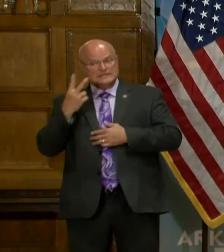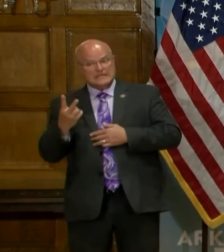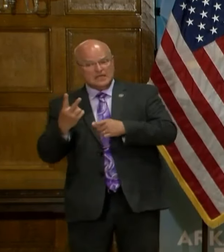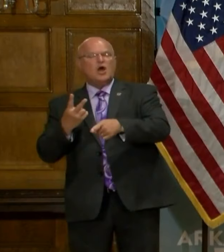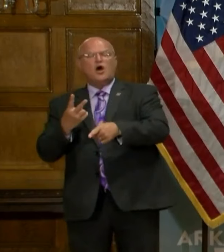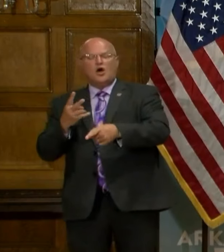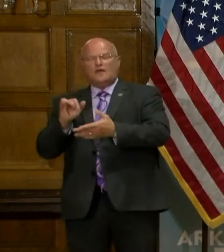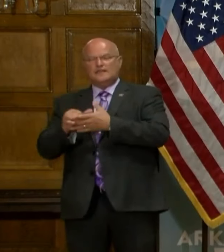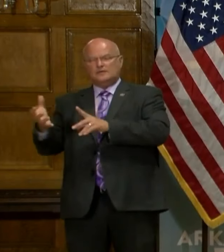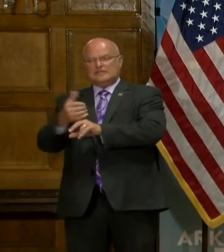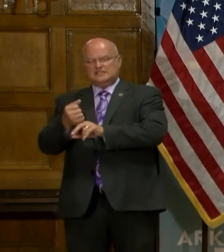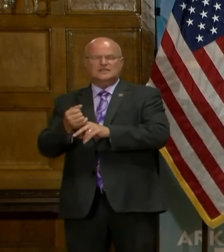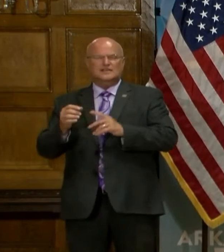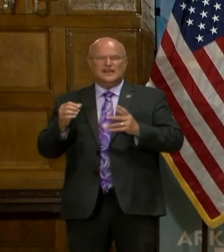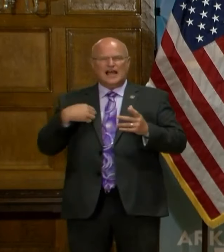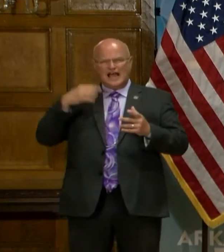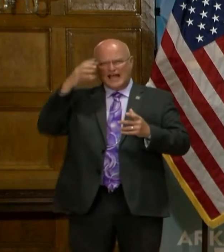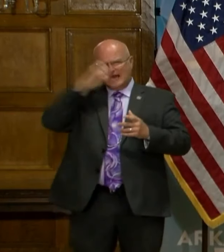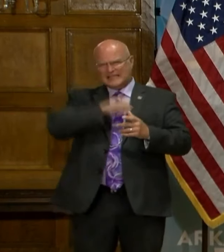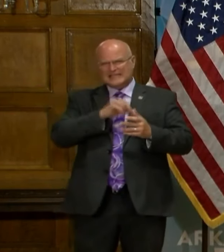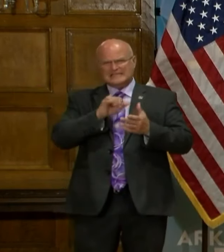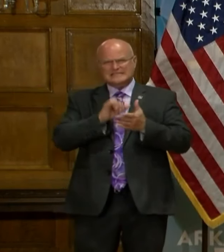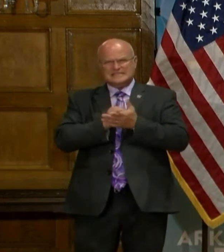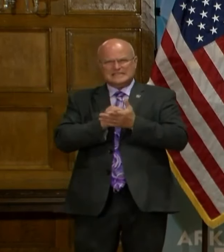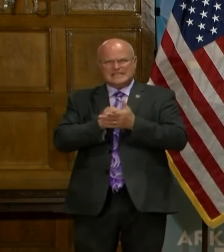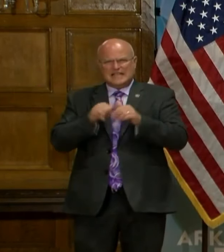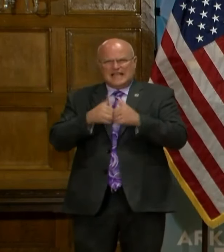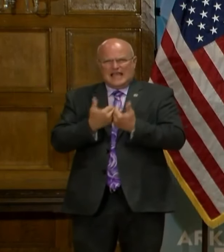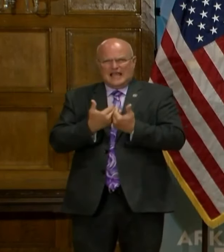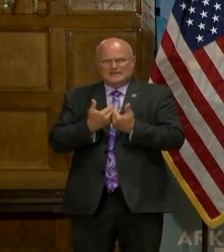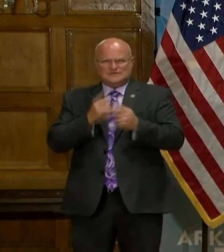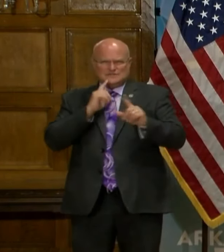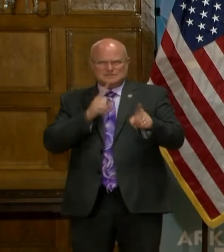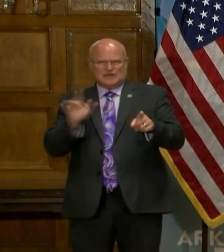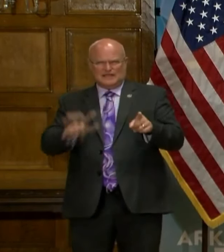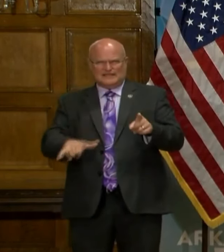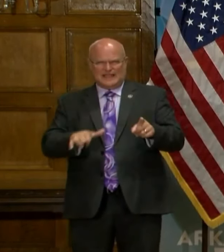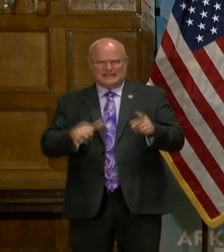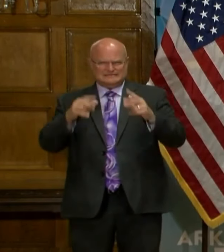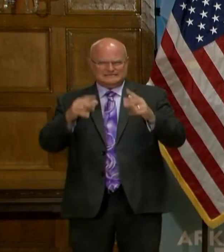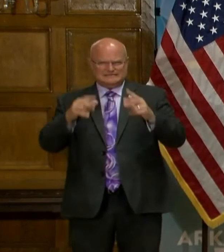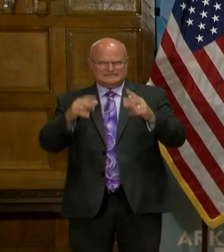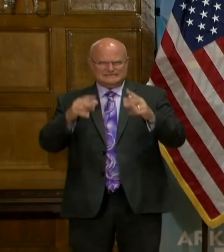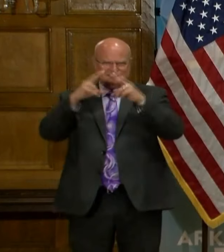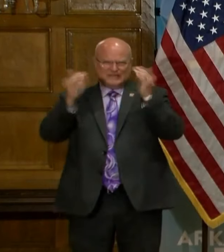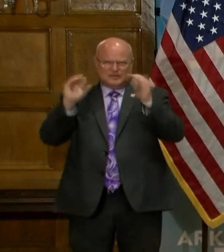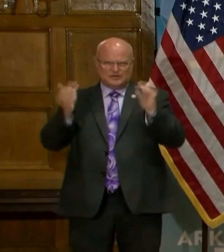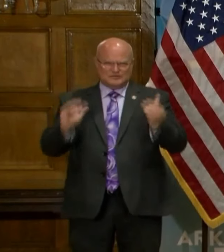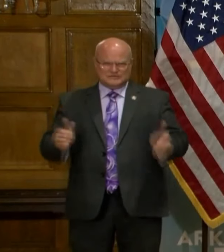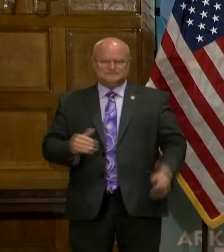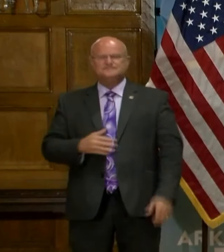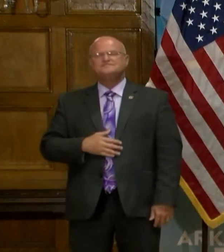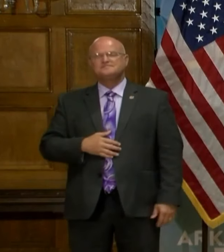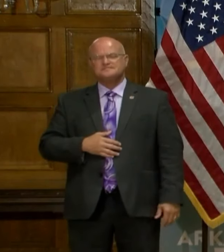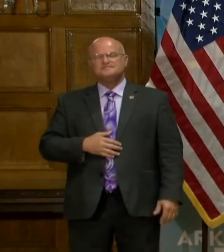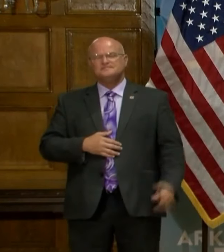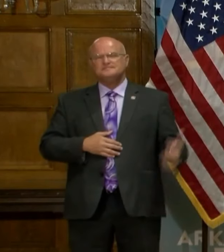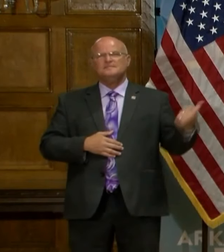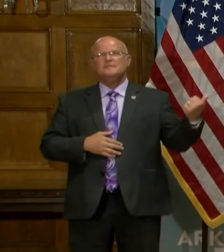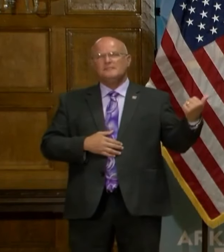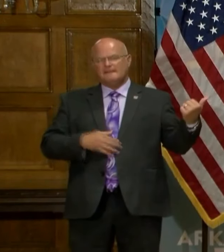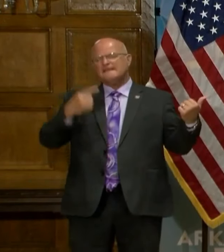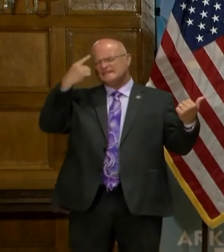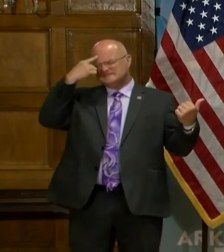it, then we'll get you. I guess kind of how would you sort of respond to sort of that analogy? Well, I've thought of